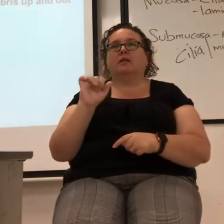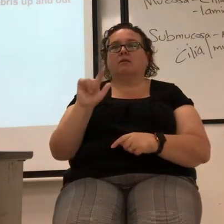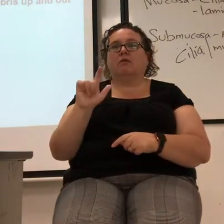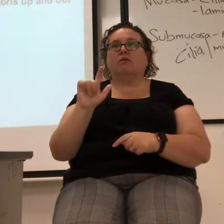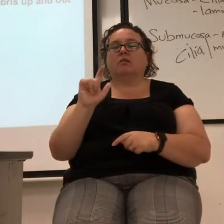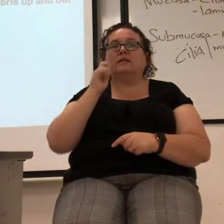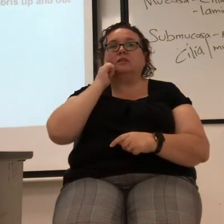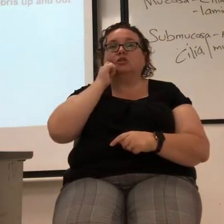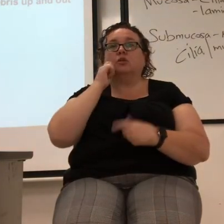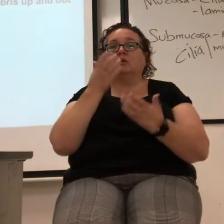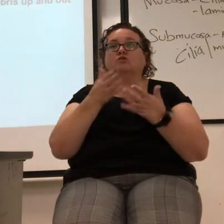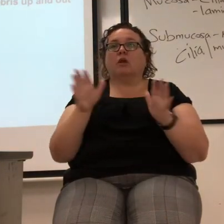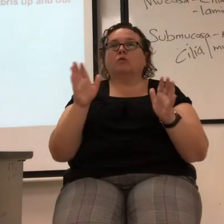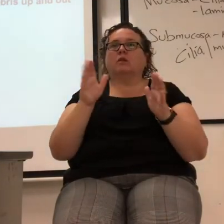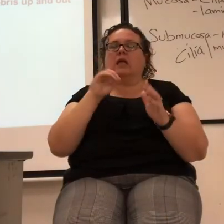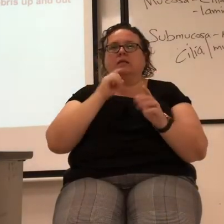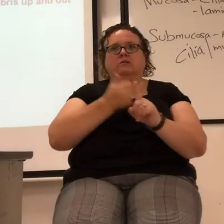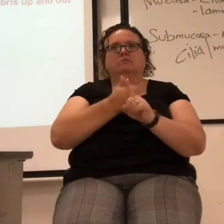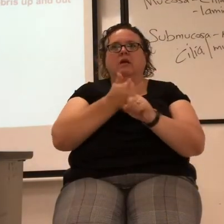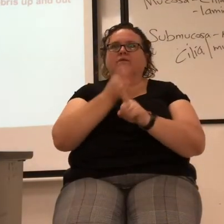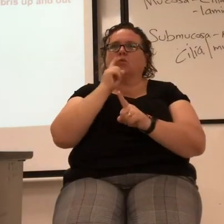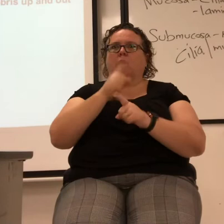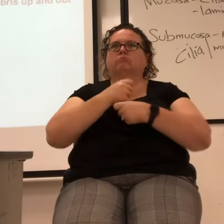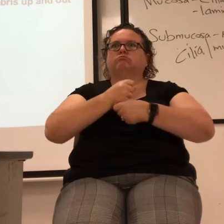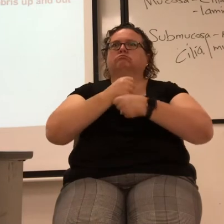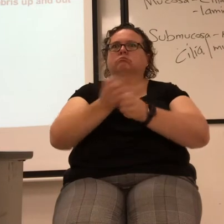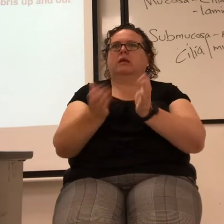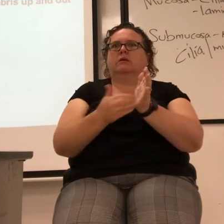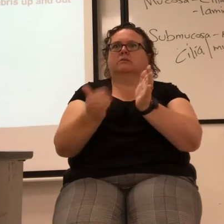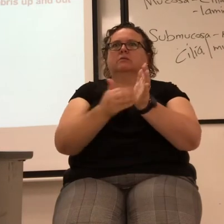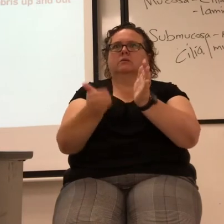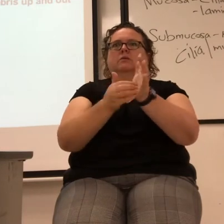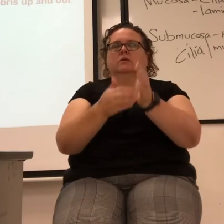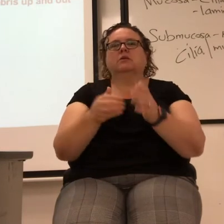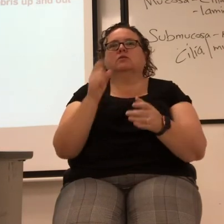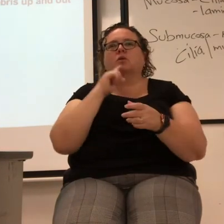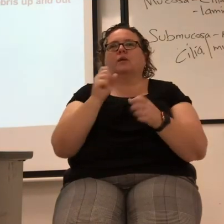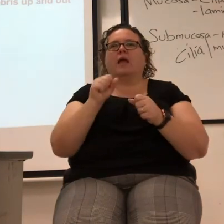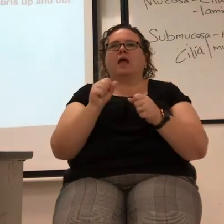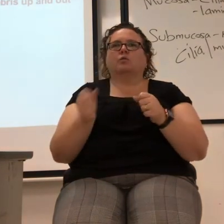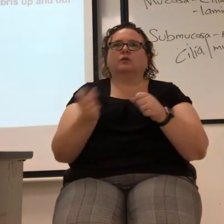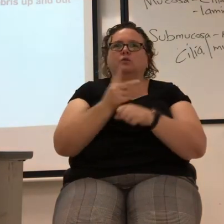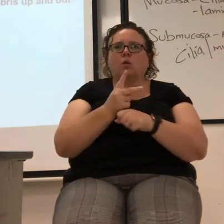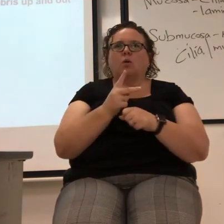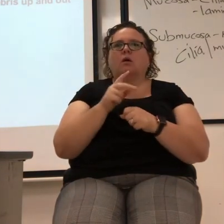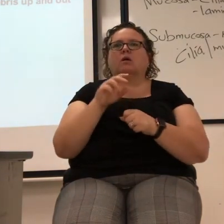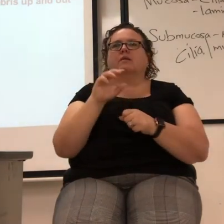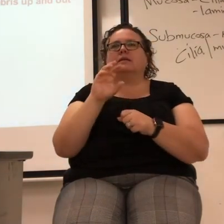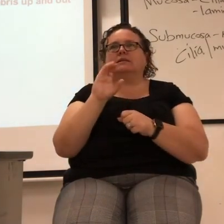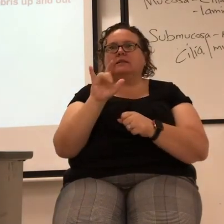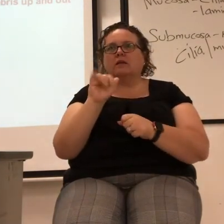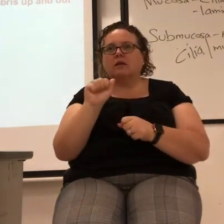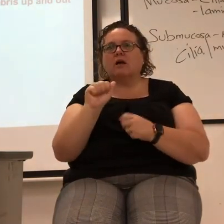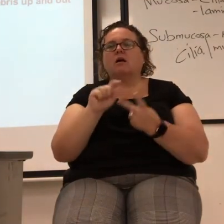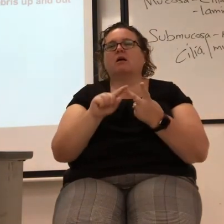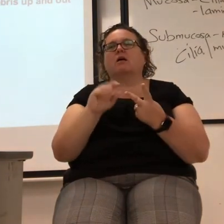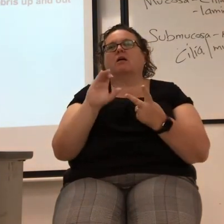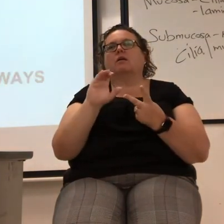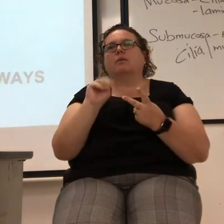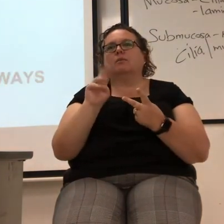epithelial tissue in general is highly regenerative. So you'll restore the cilia and the mucus and get it all back.